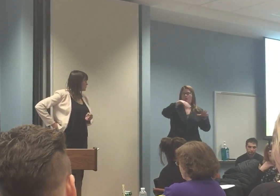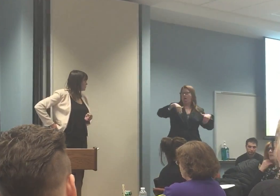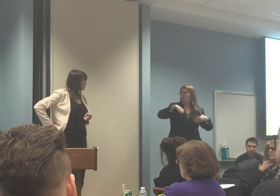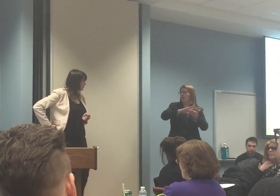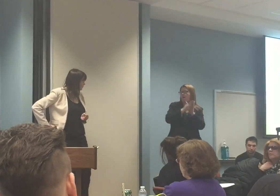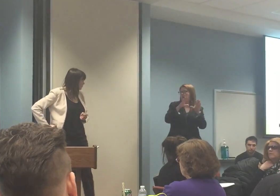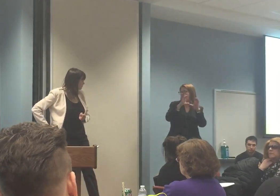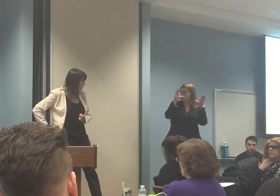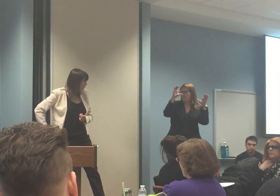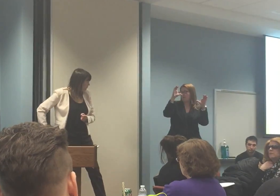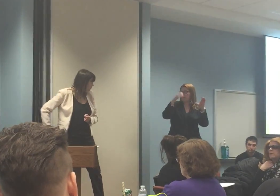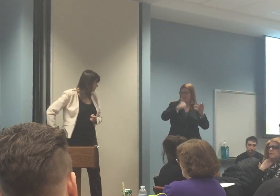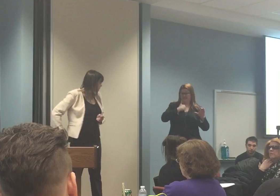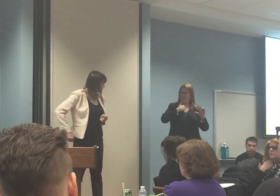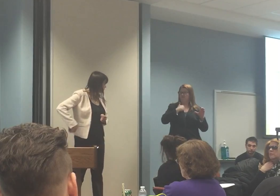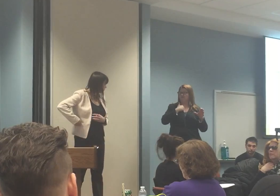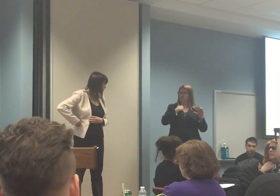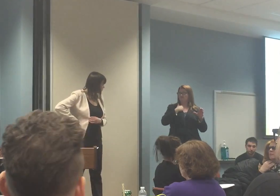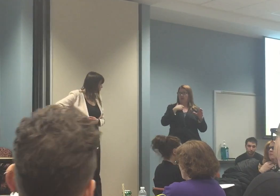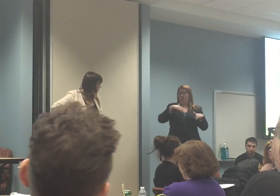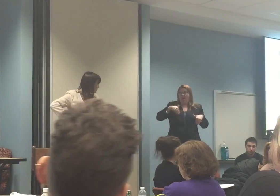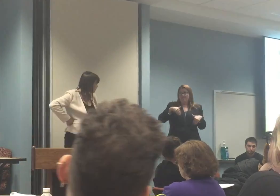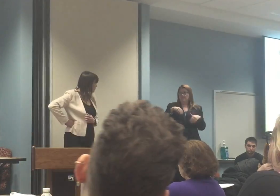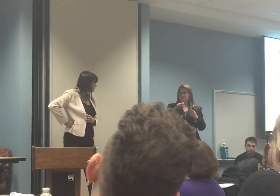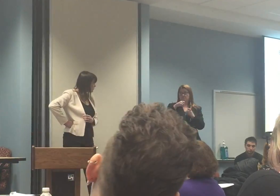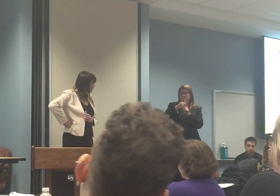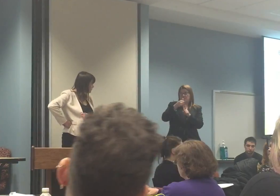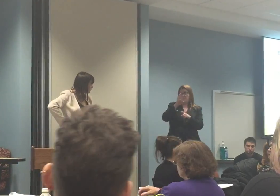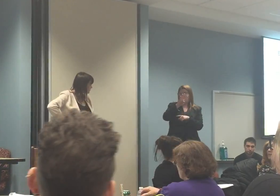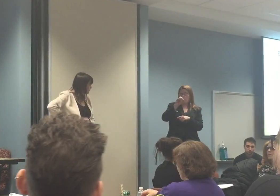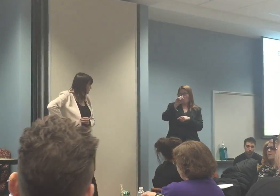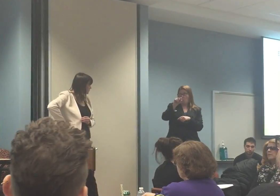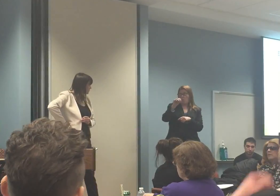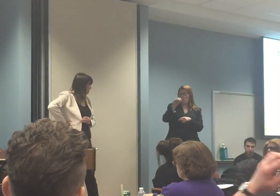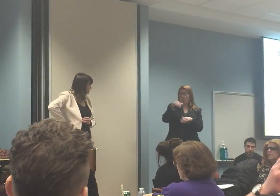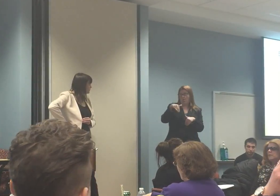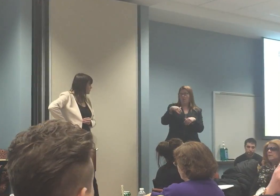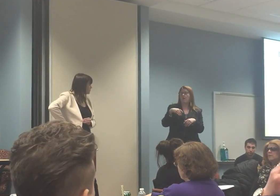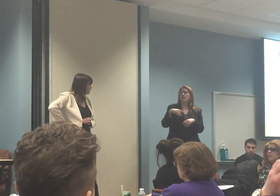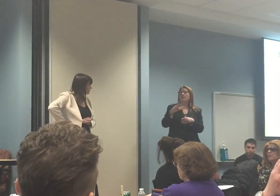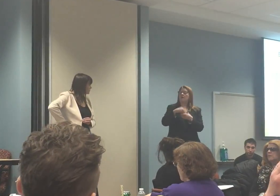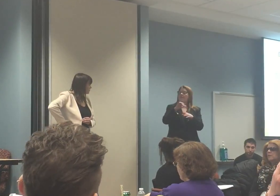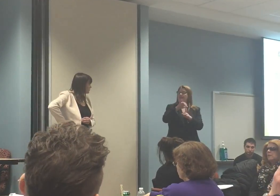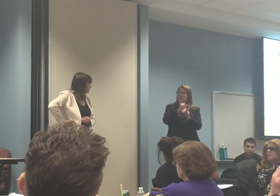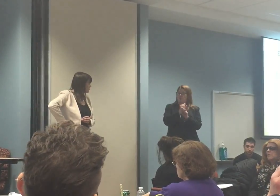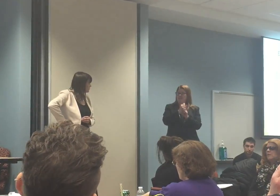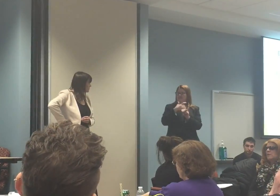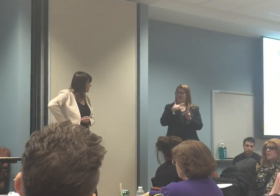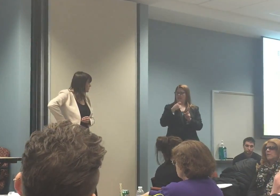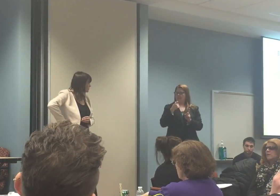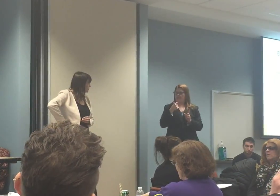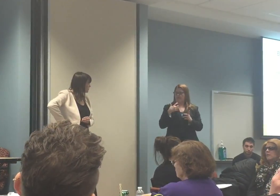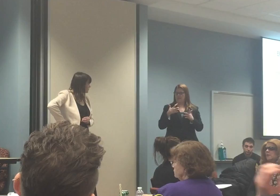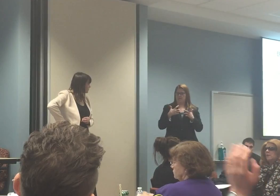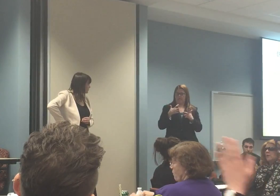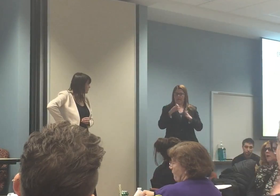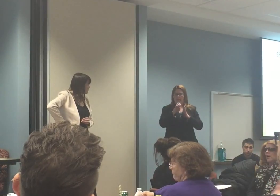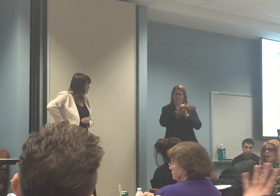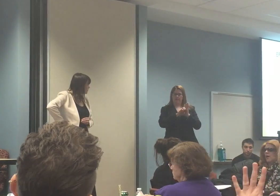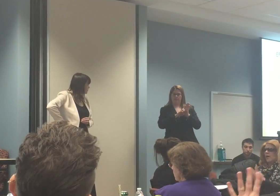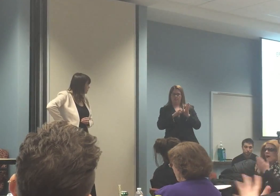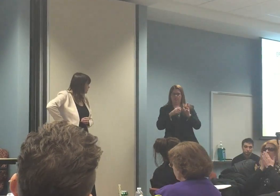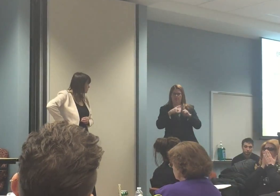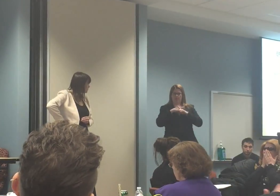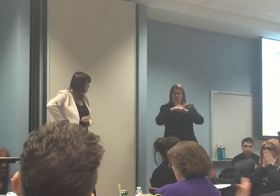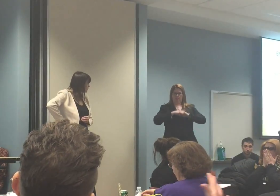certified, and myself being that, I'm not yet a 4.0. And being in a situation and feeling a little bit of an ethical